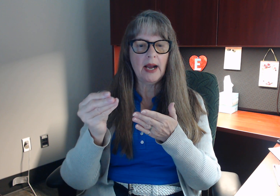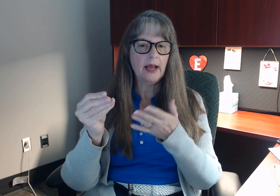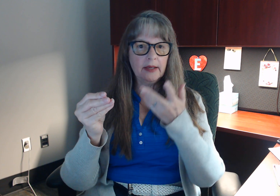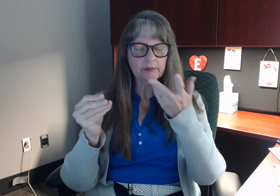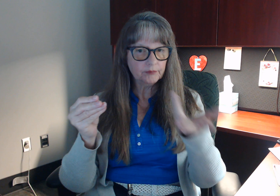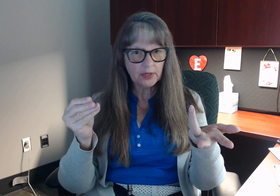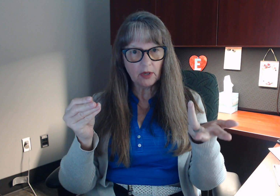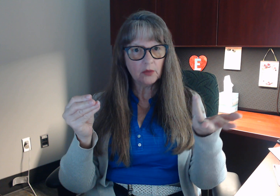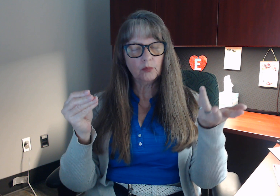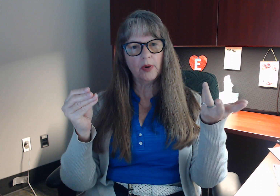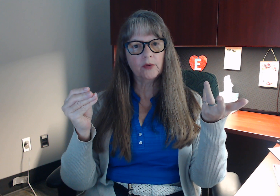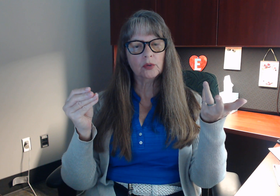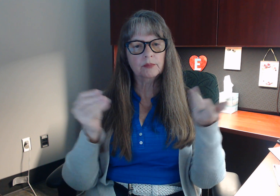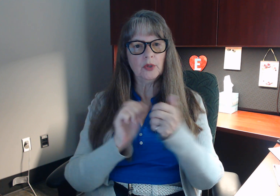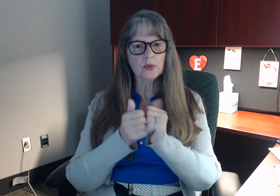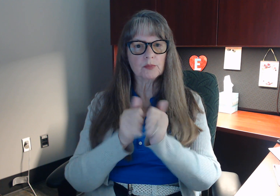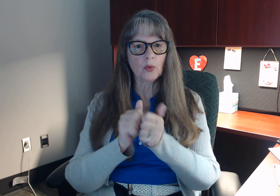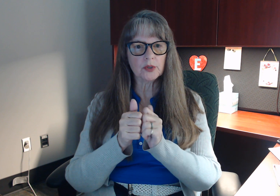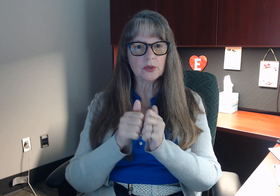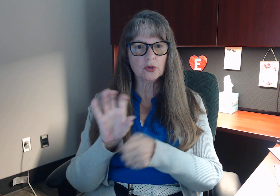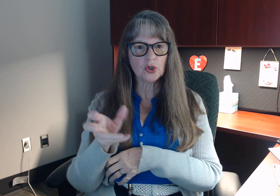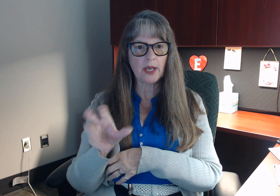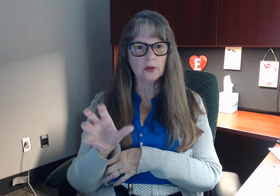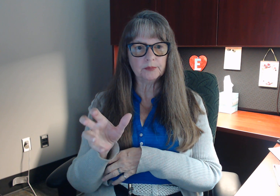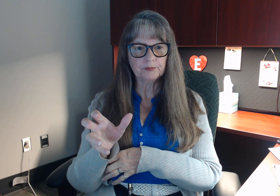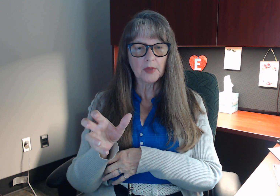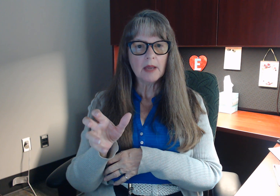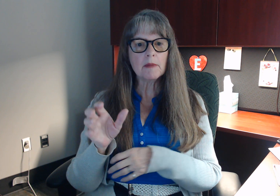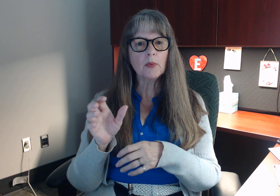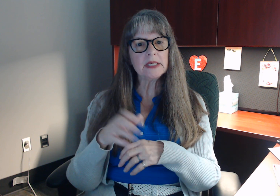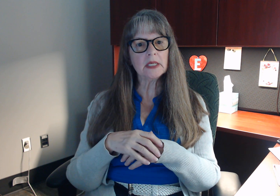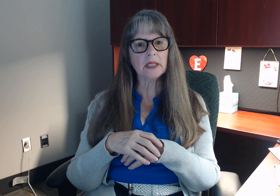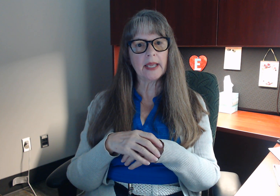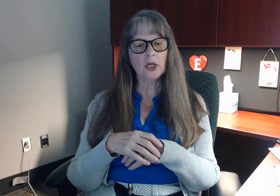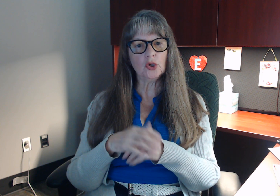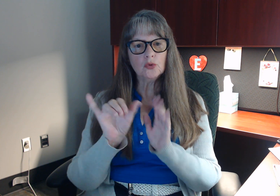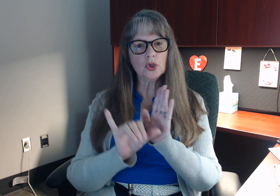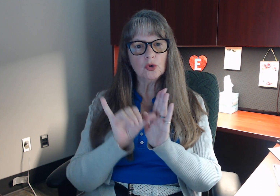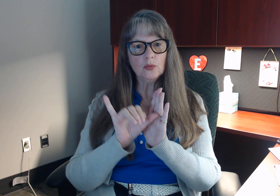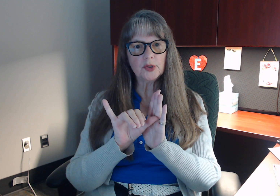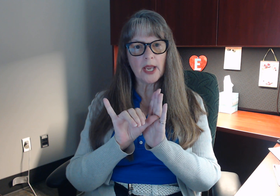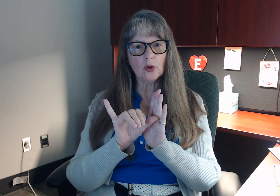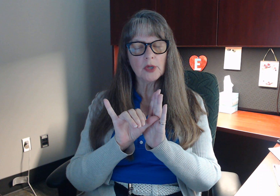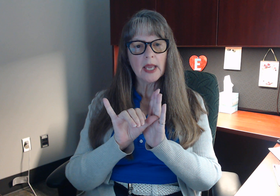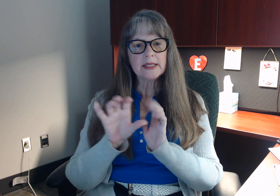buy on whatever, sports channel. Remember, we did like a YouTube channel. This is